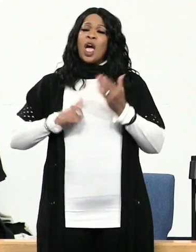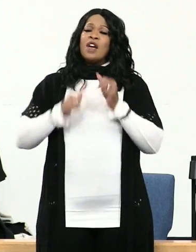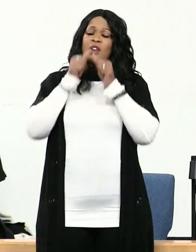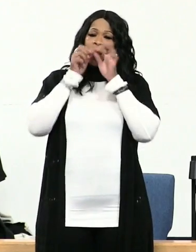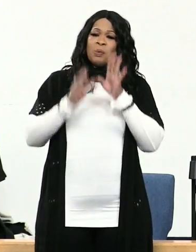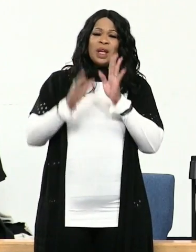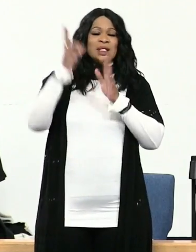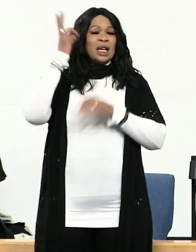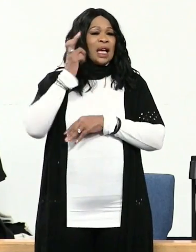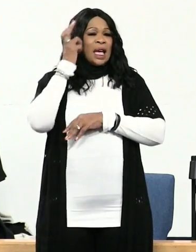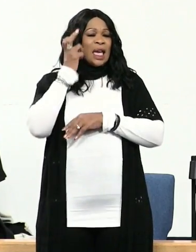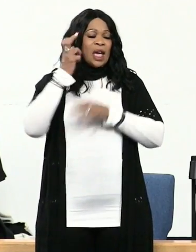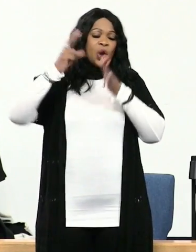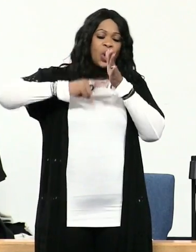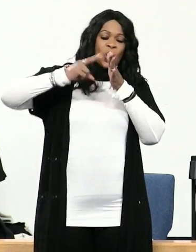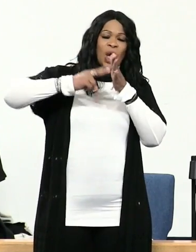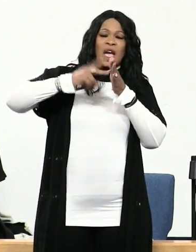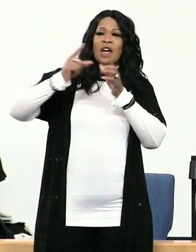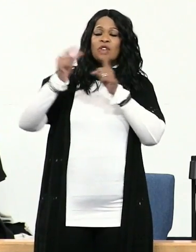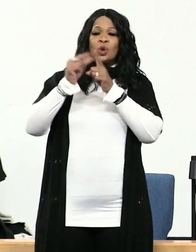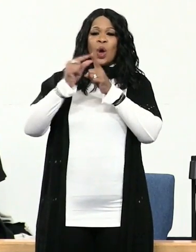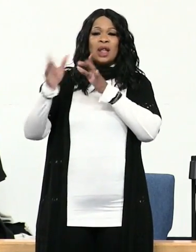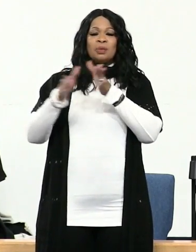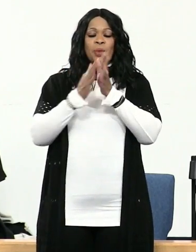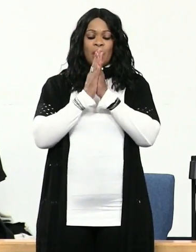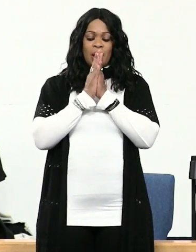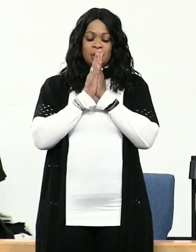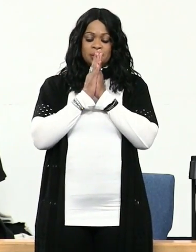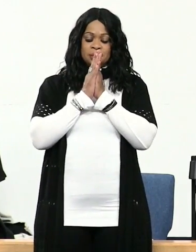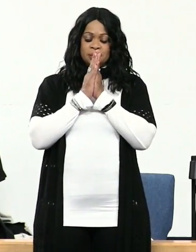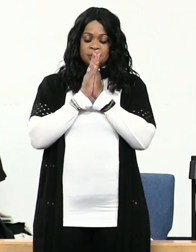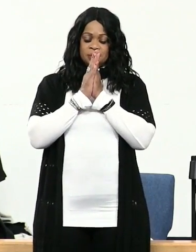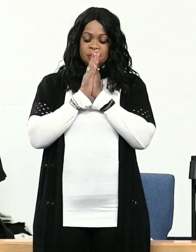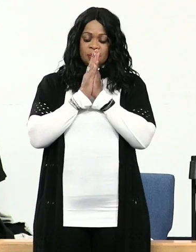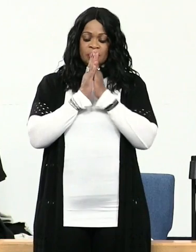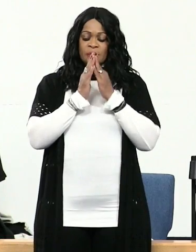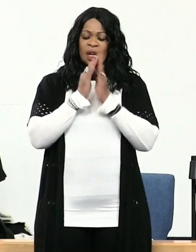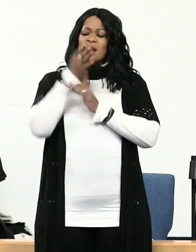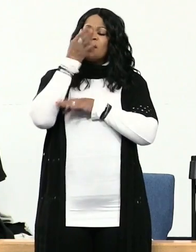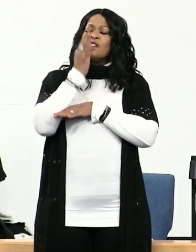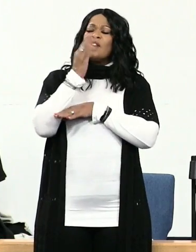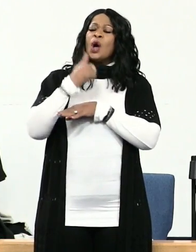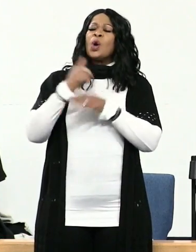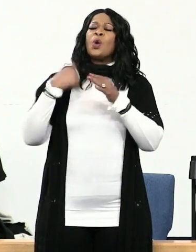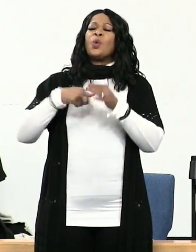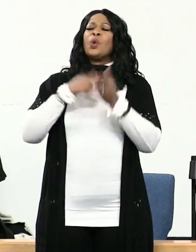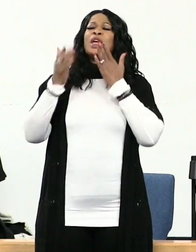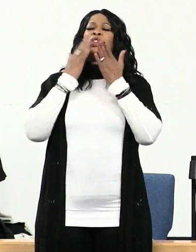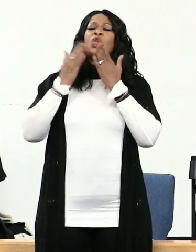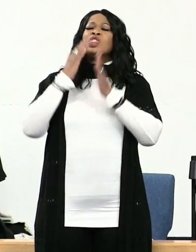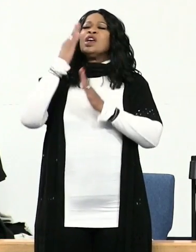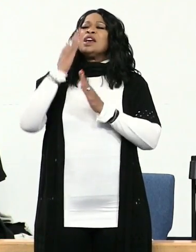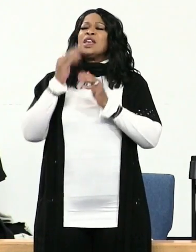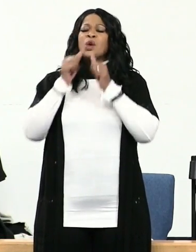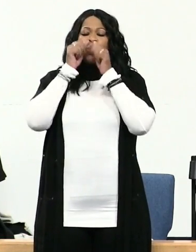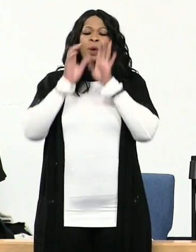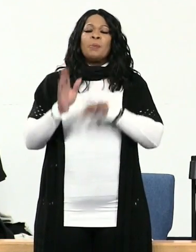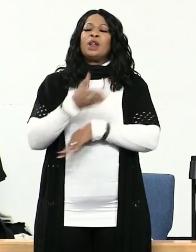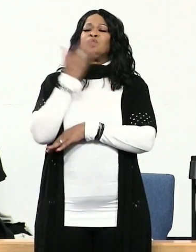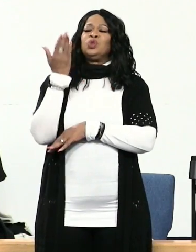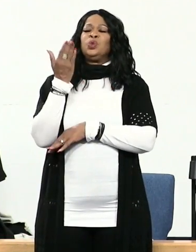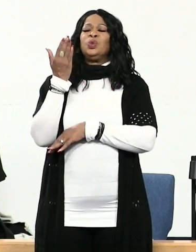to the hearing and reading of his word. May we bow our heads in prayer. Father, we thank you and we bless